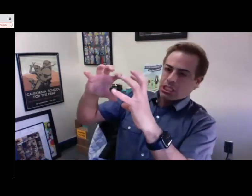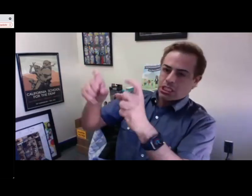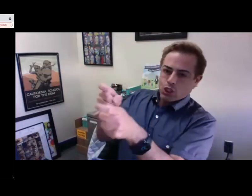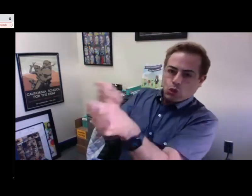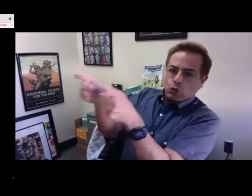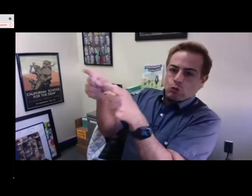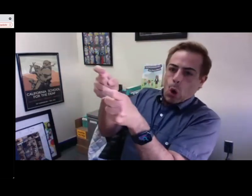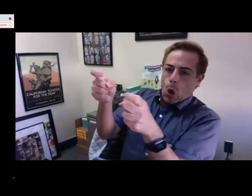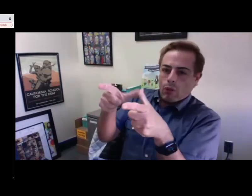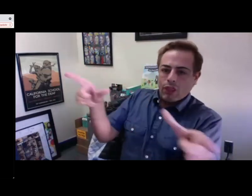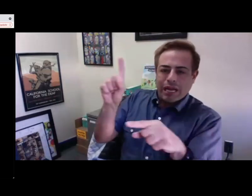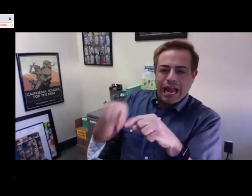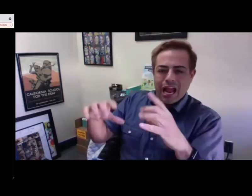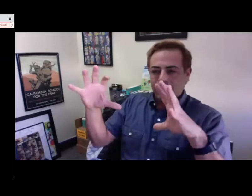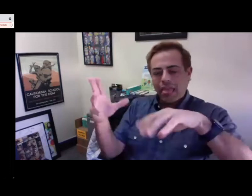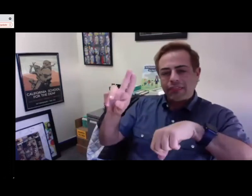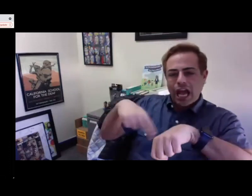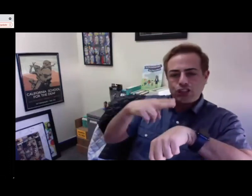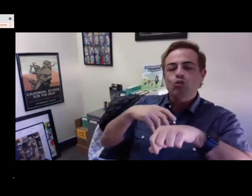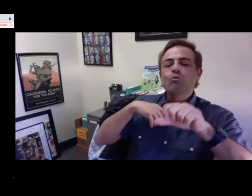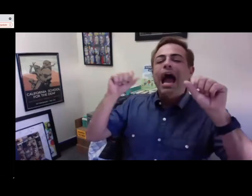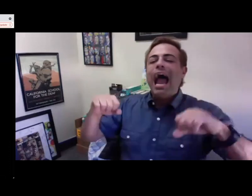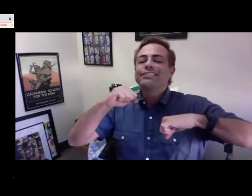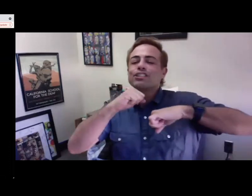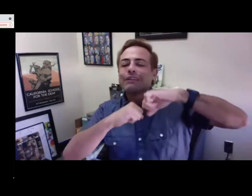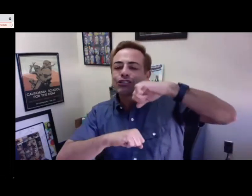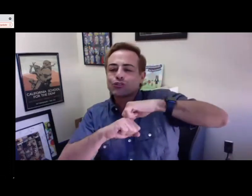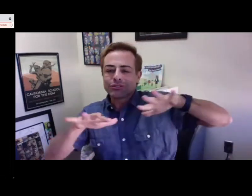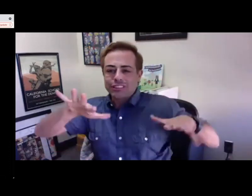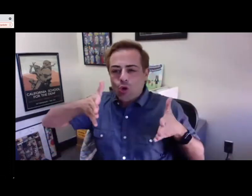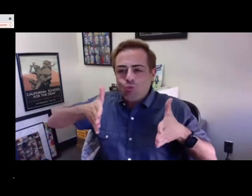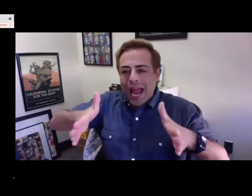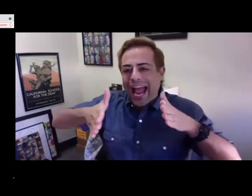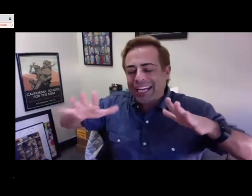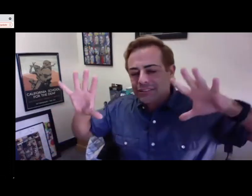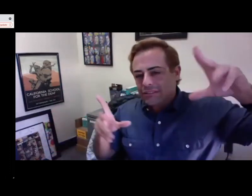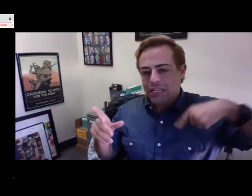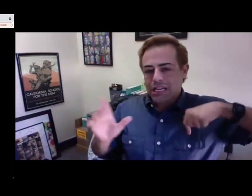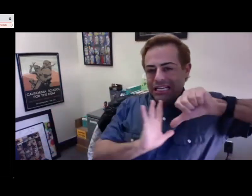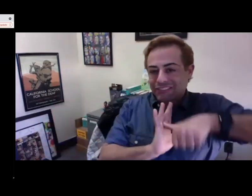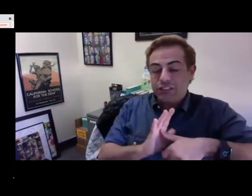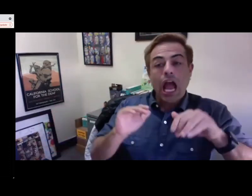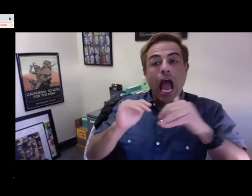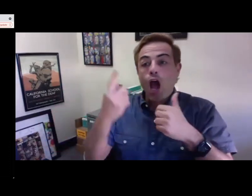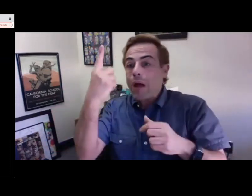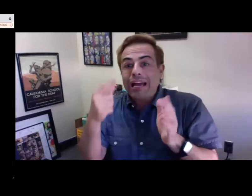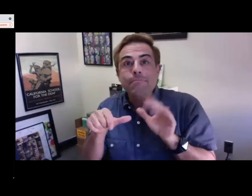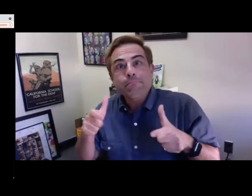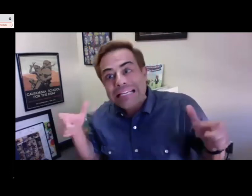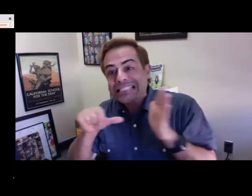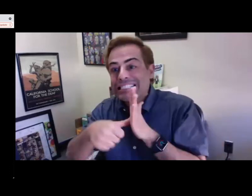happen naturally, and we don't try to control language. We give them a